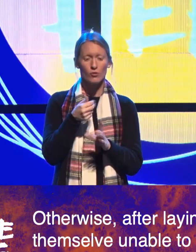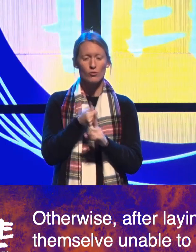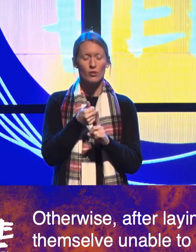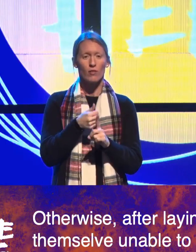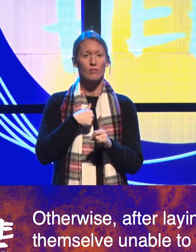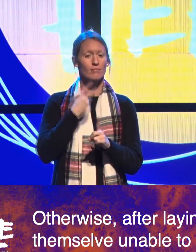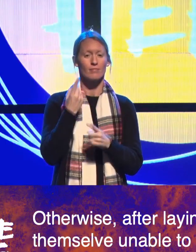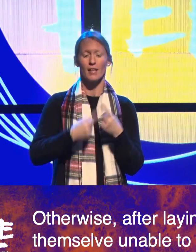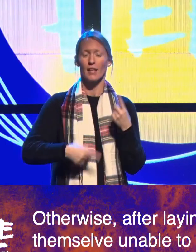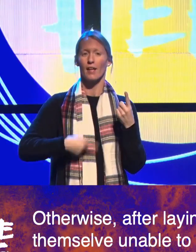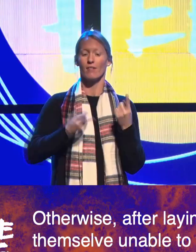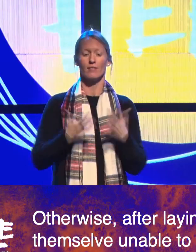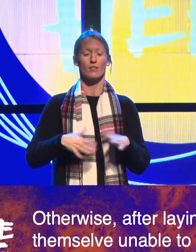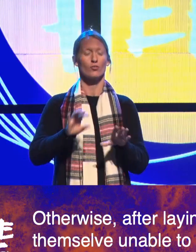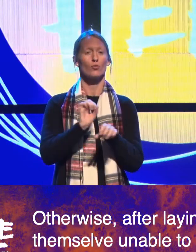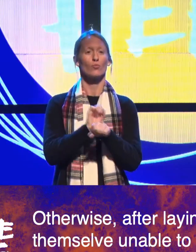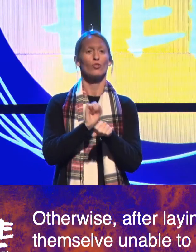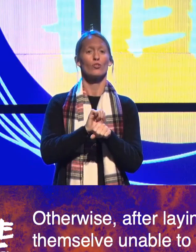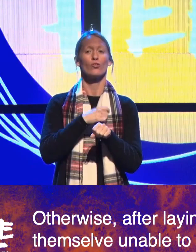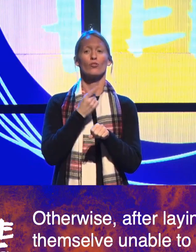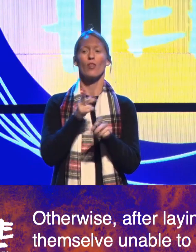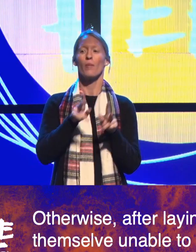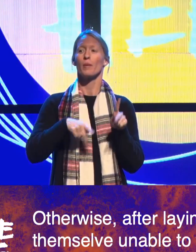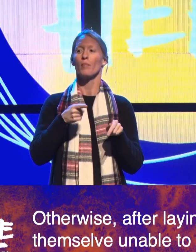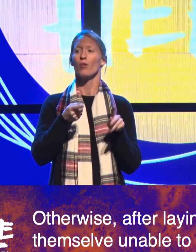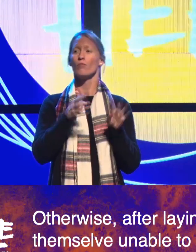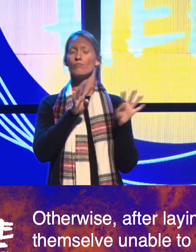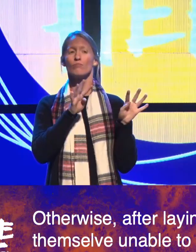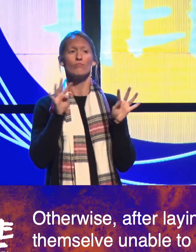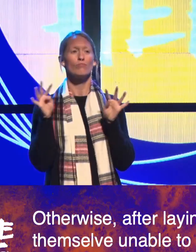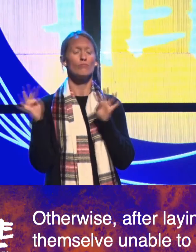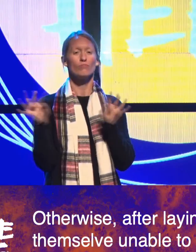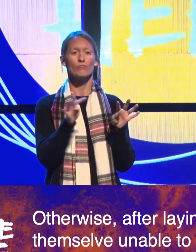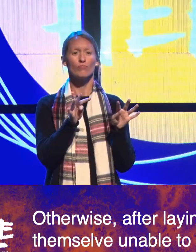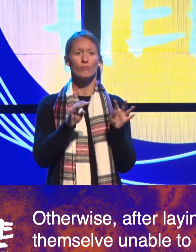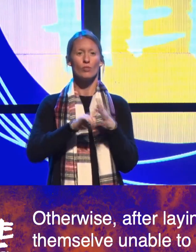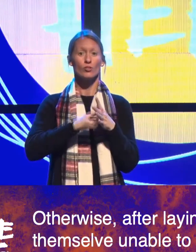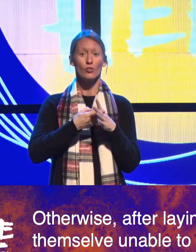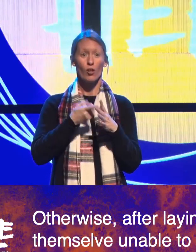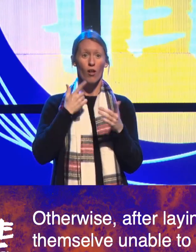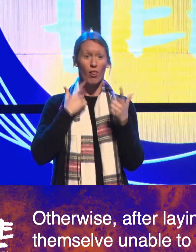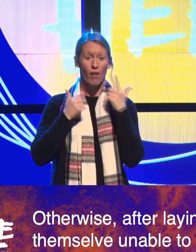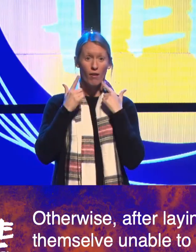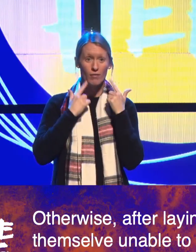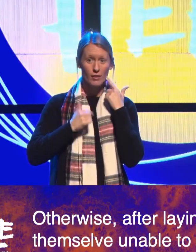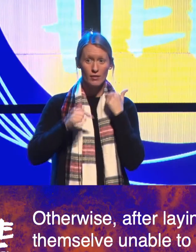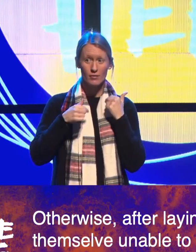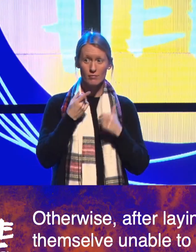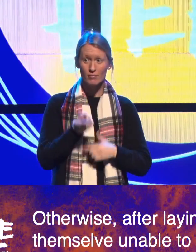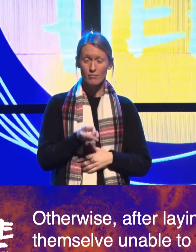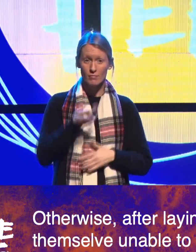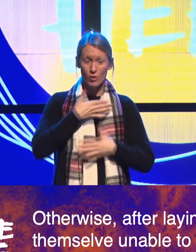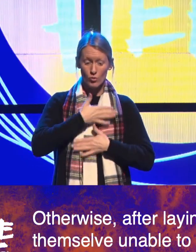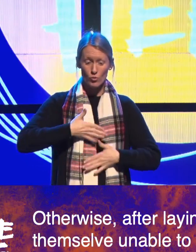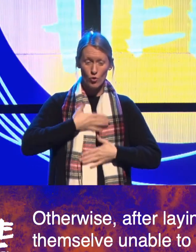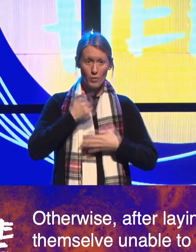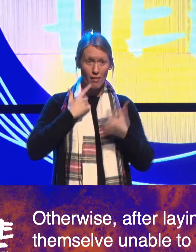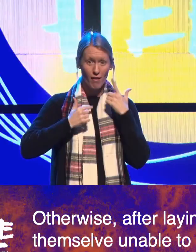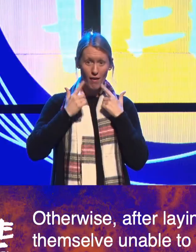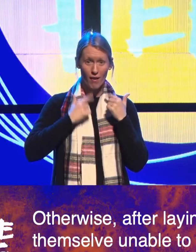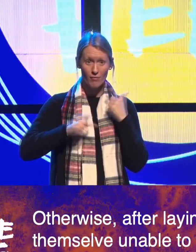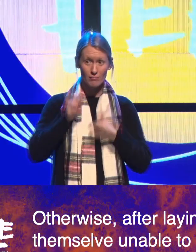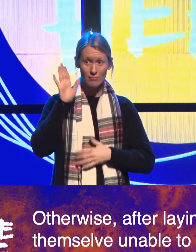the work, the onlookers, the people around you, they're going to start laughing at you. How many of y'all enjoy being laughed at?